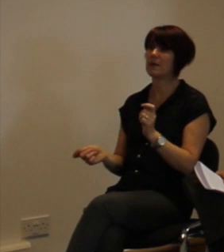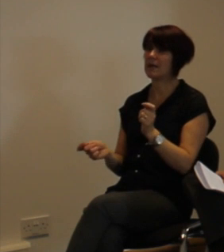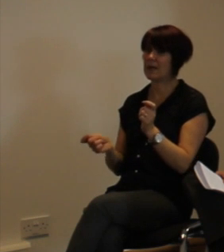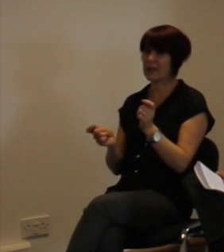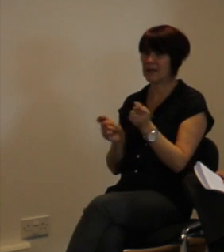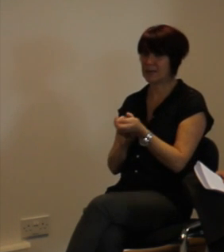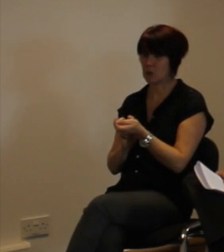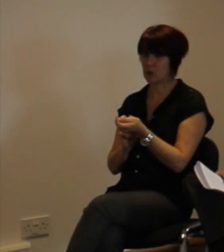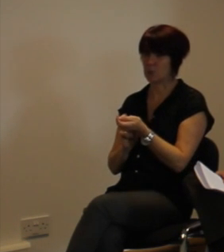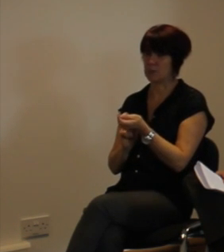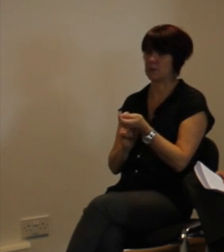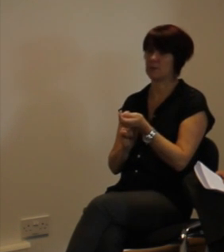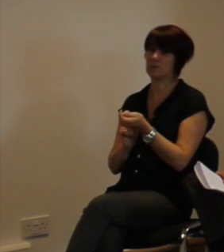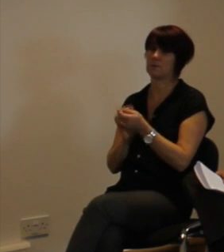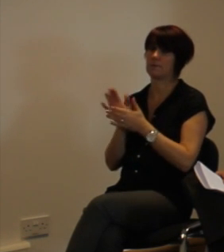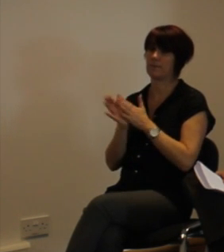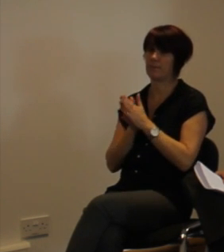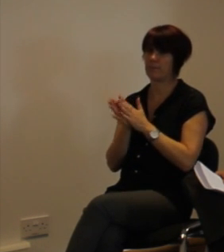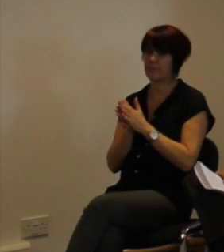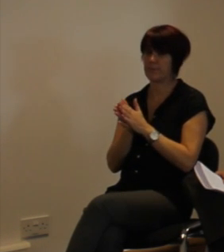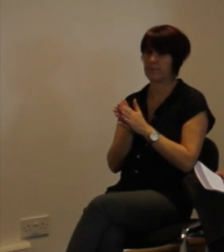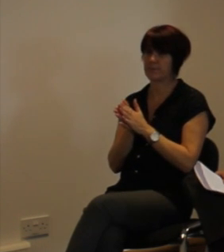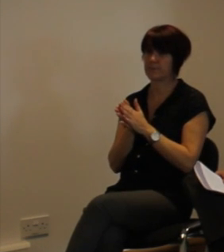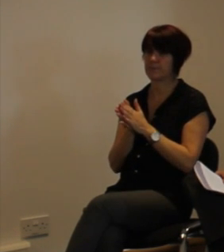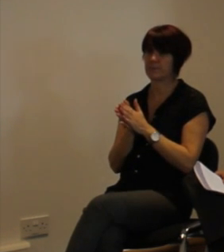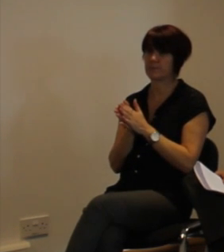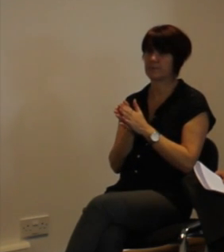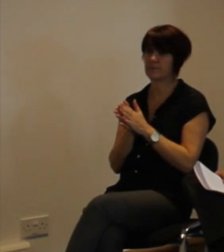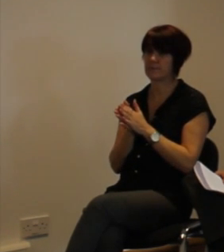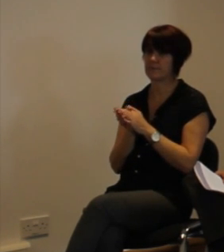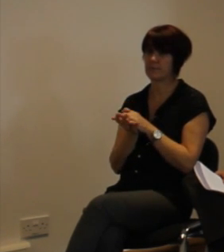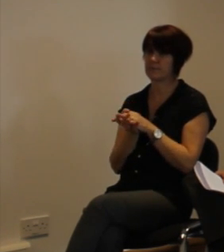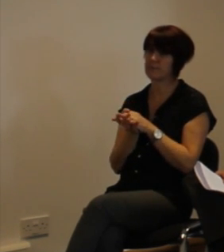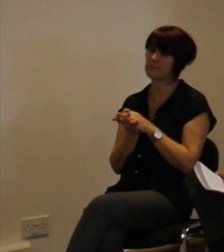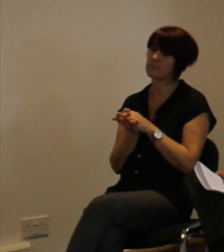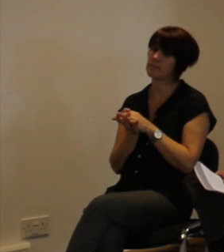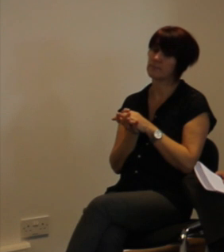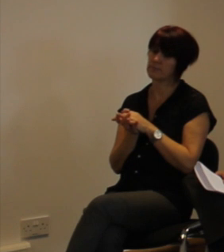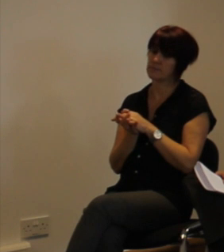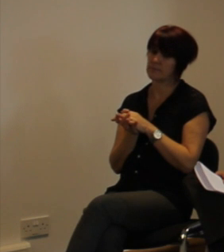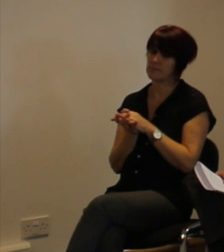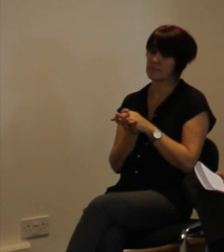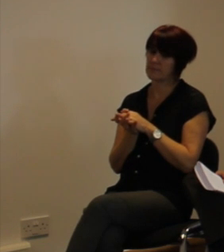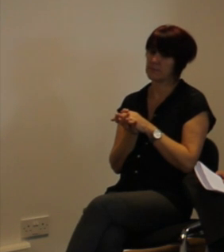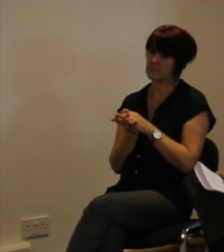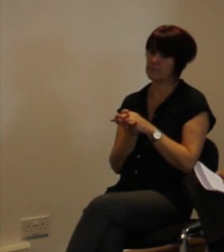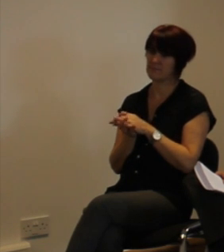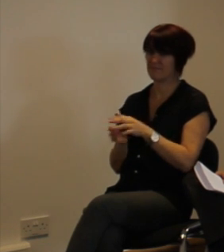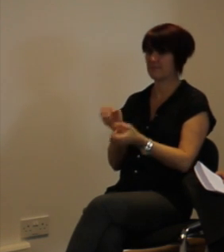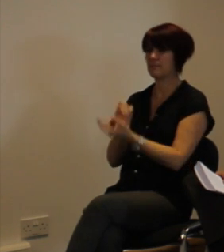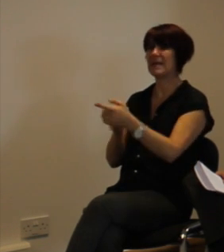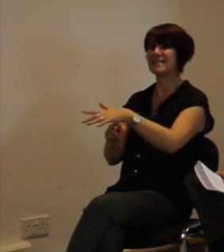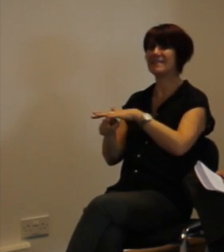as the name suggests, are adjustments we make to a